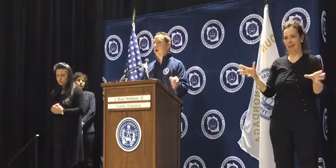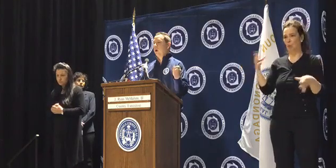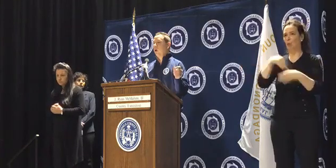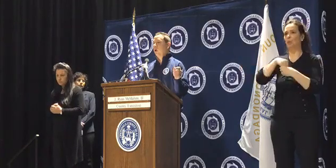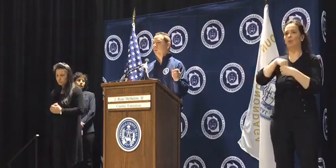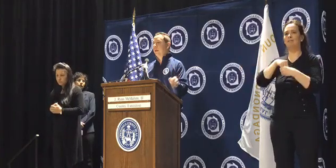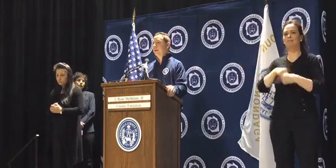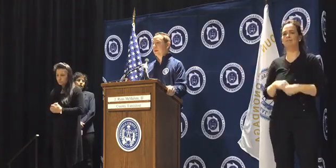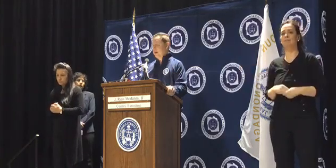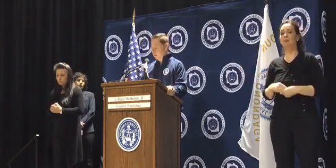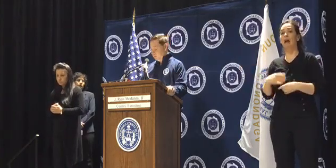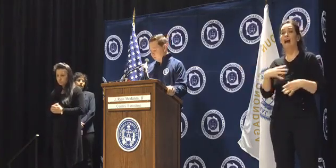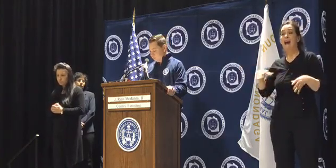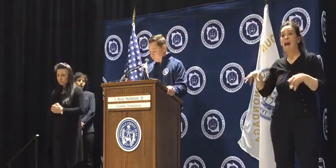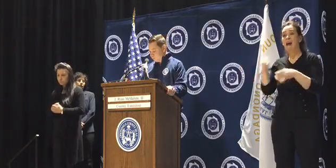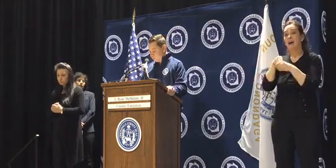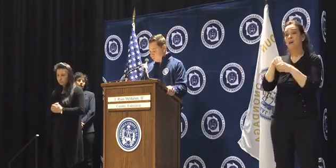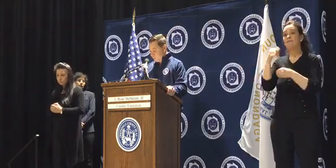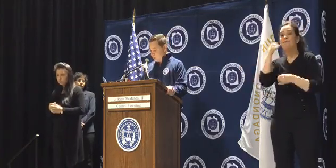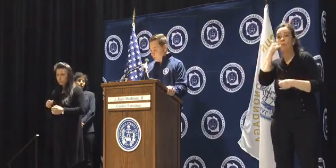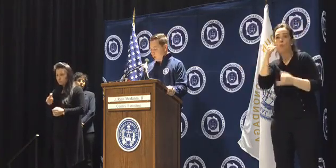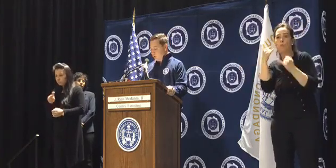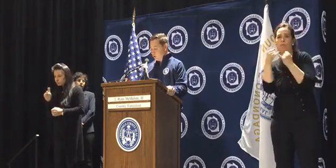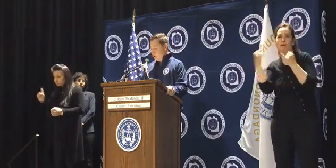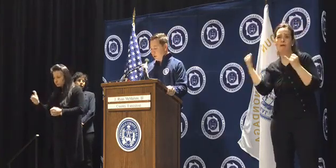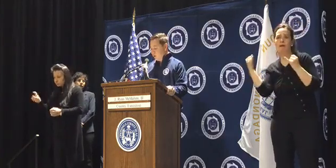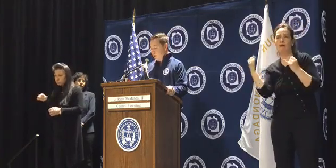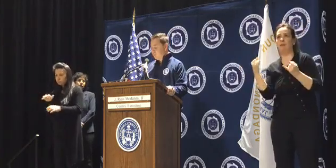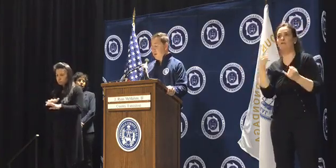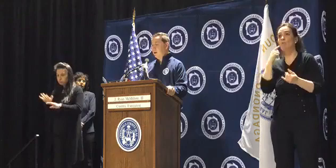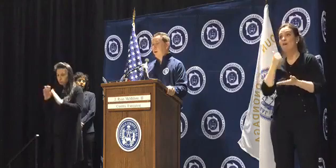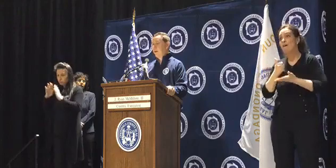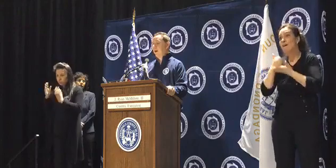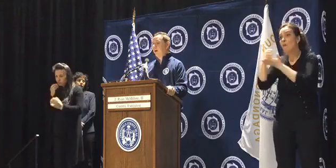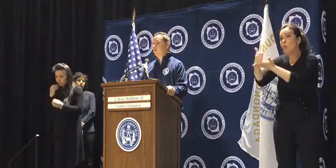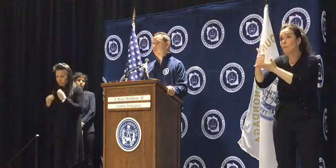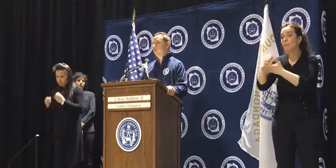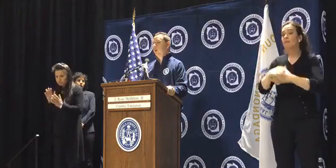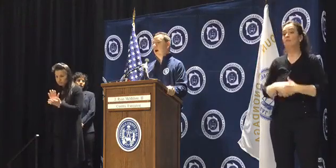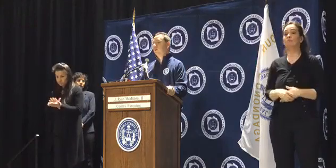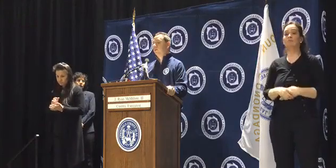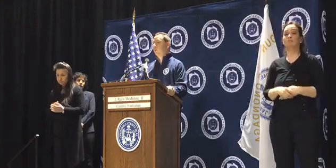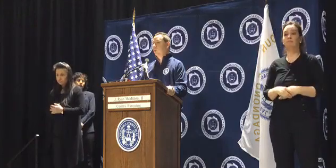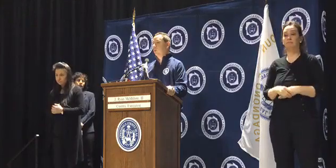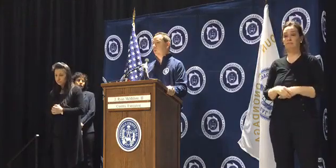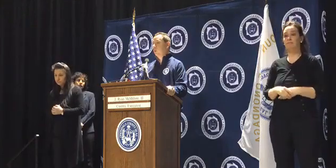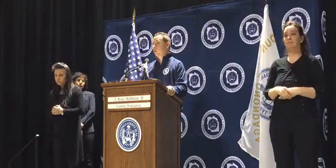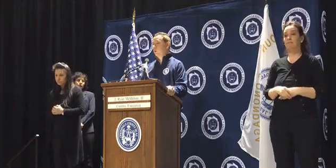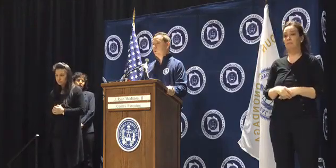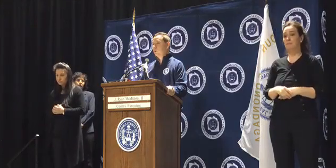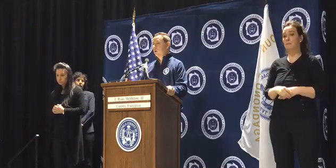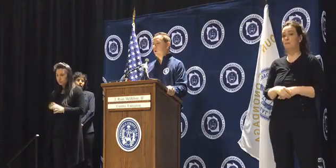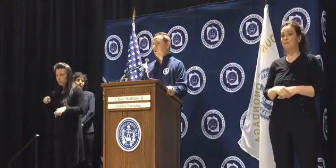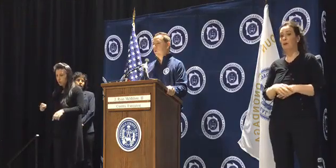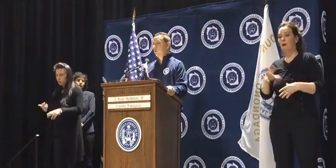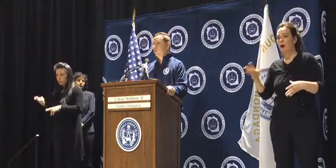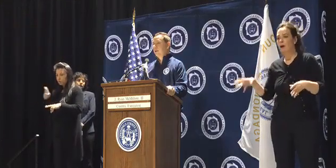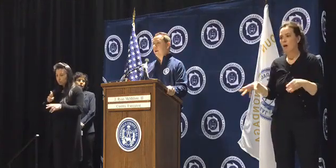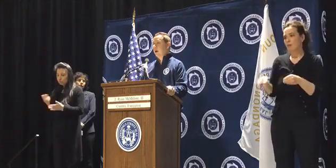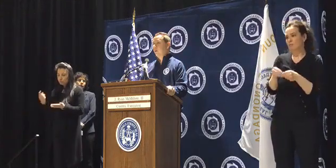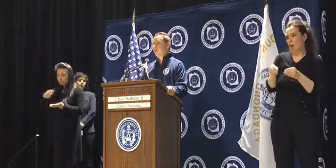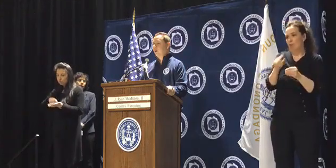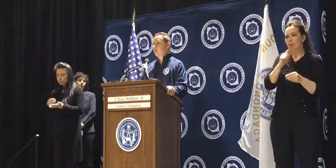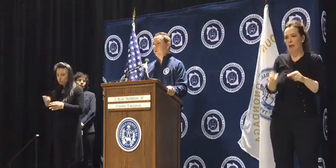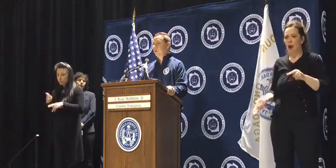now at home that need help. In addition to that, we expanded that line to include hospital workers who